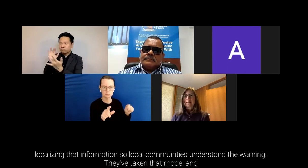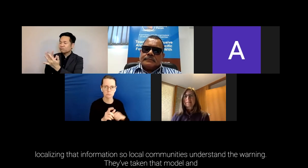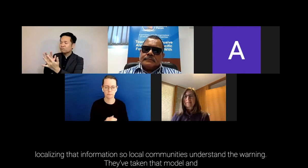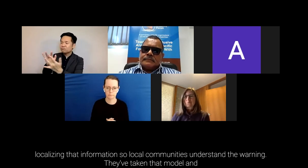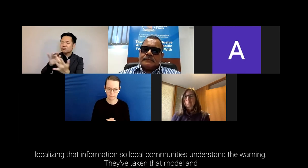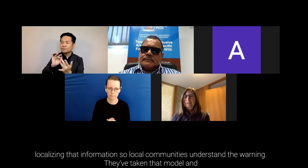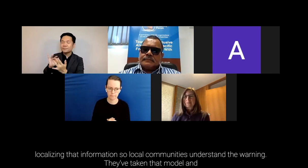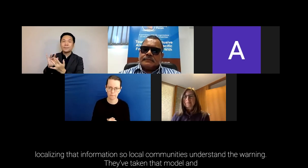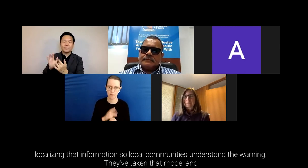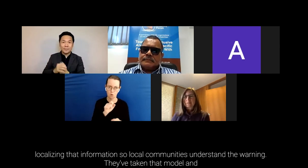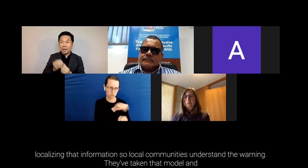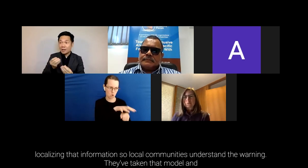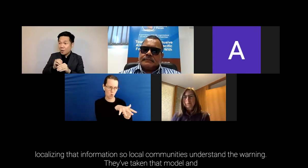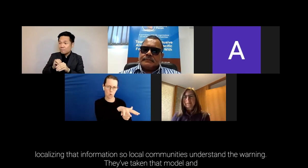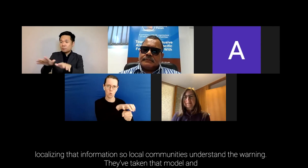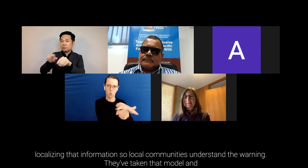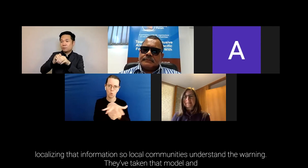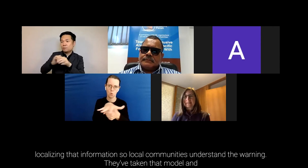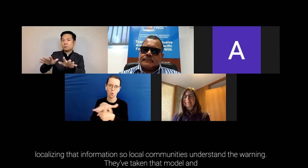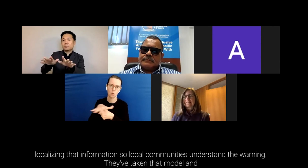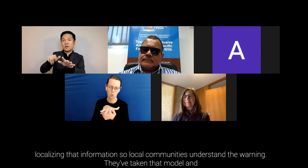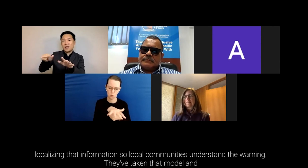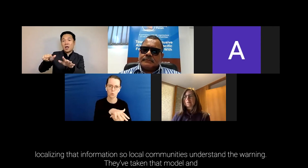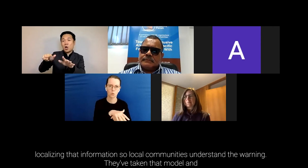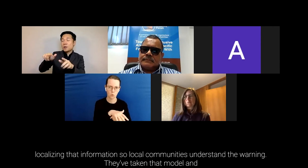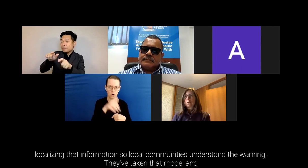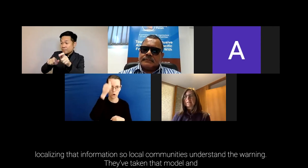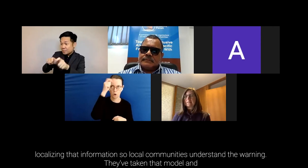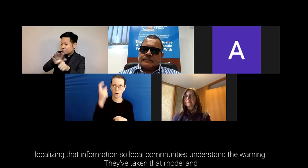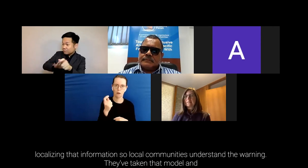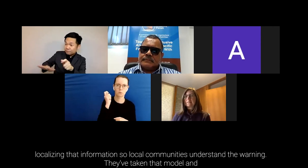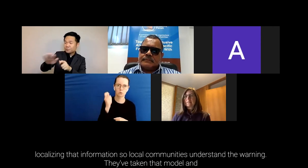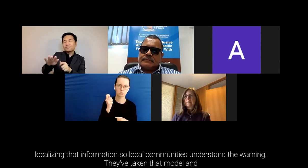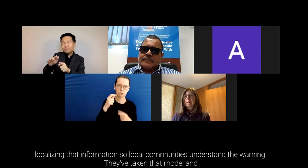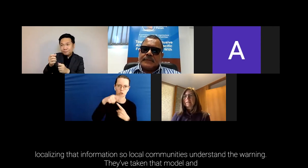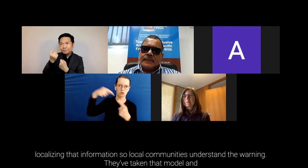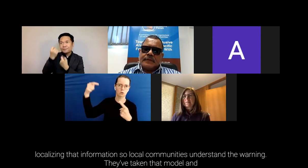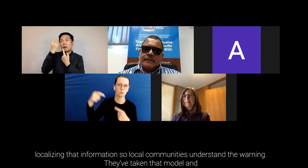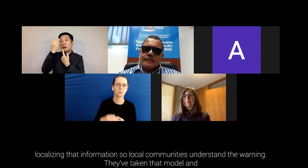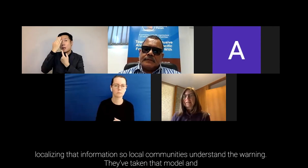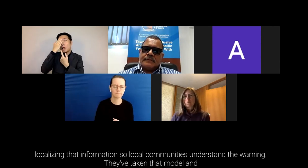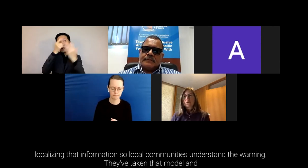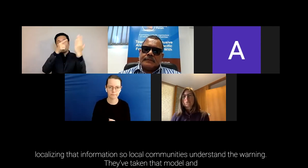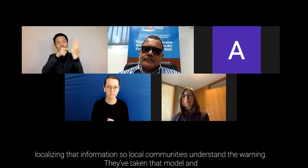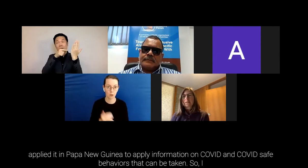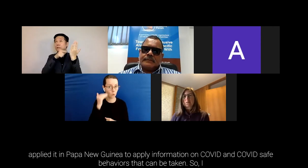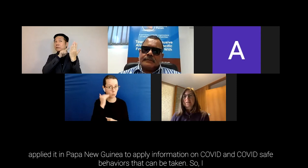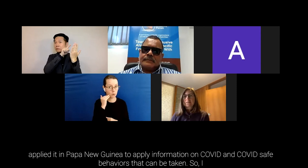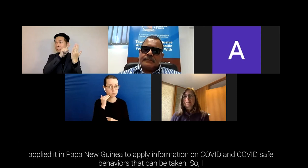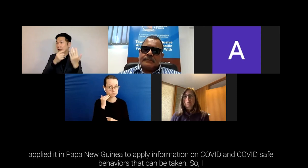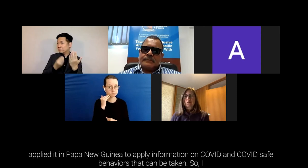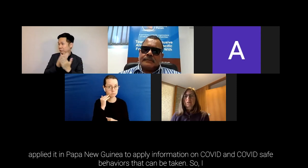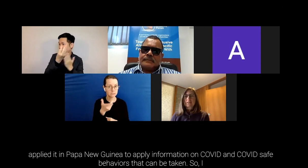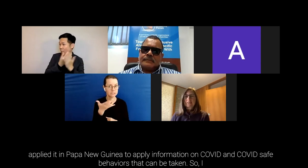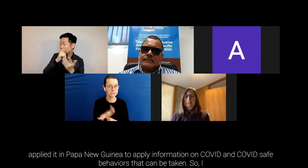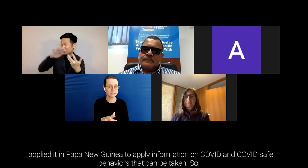localizing that information so that local communities understand the warning. They've taken that model and applied it in